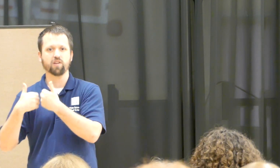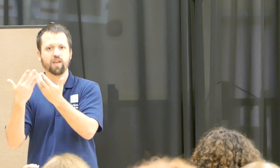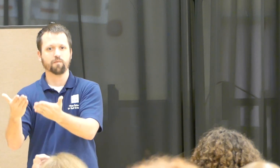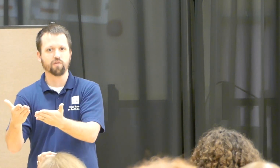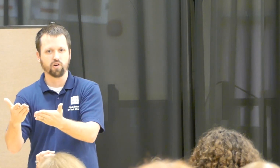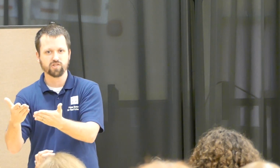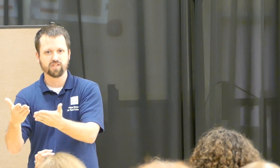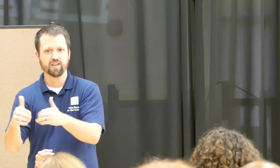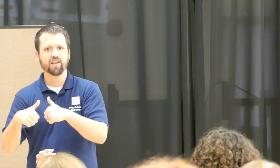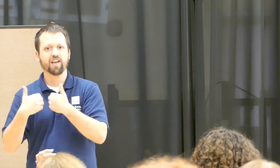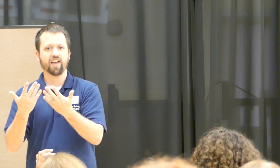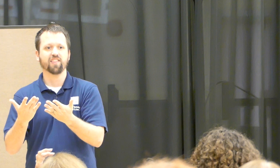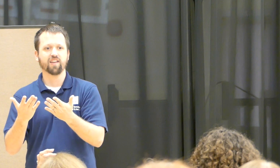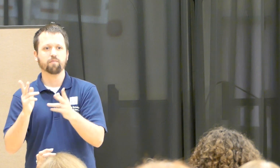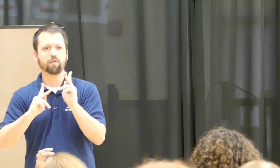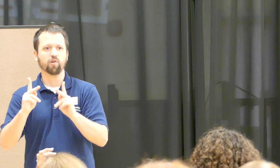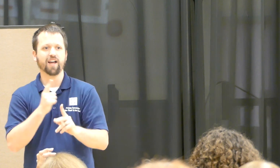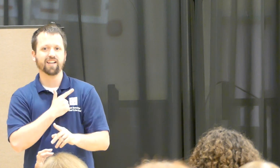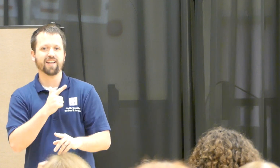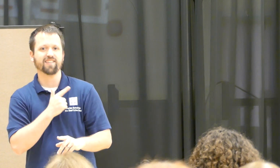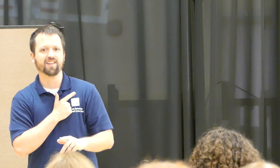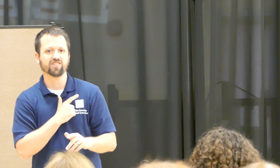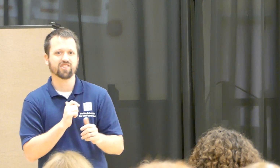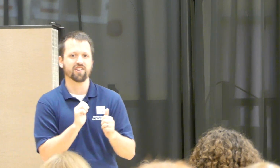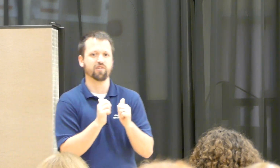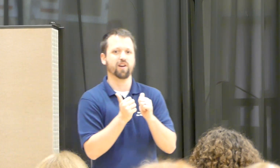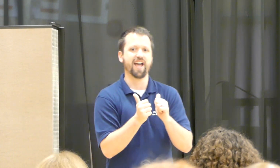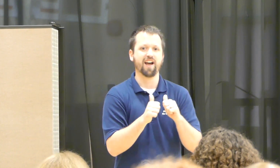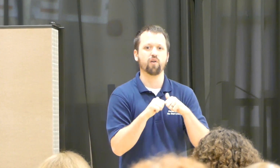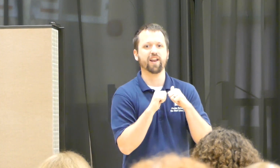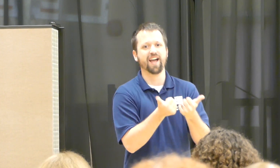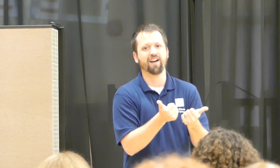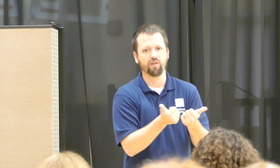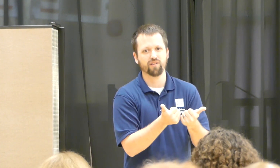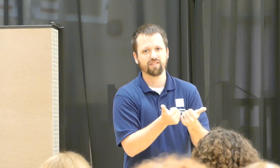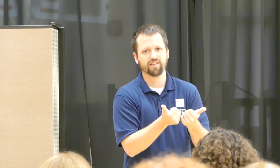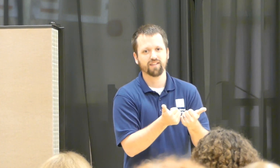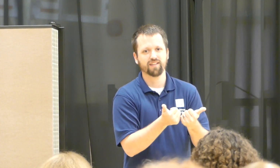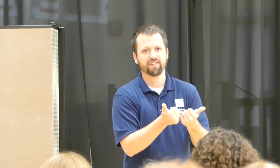came first. And then people got lazy and just started doing how and how.